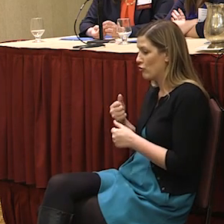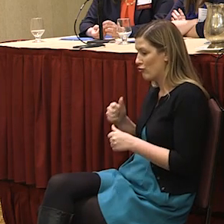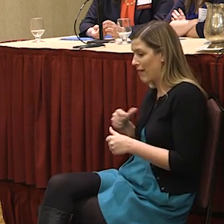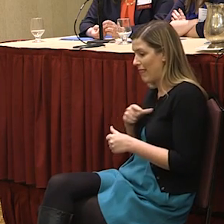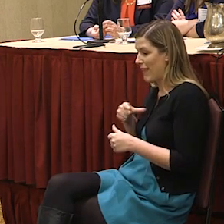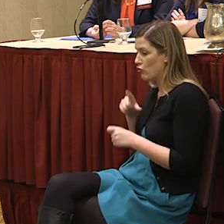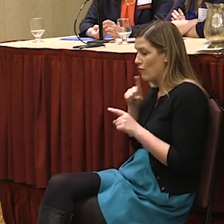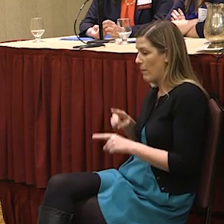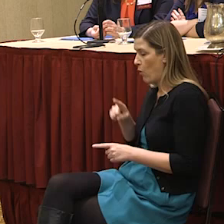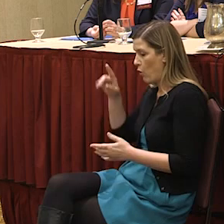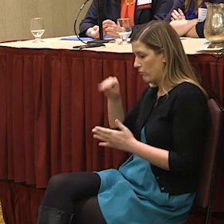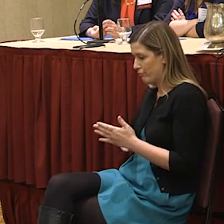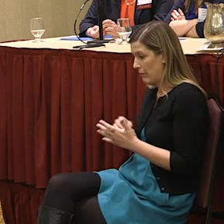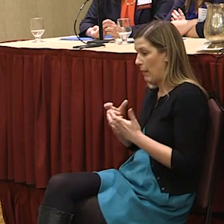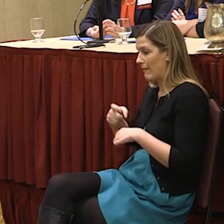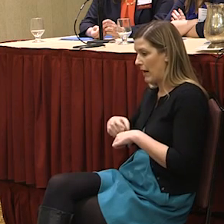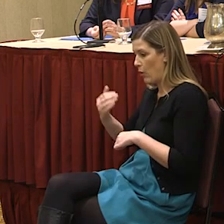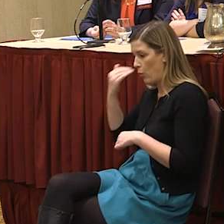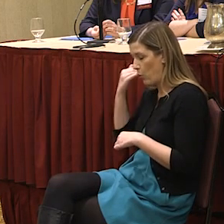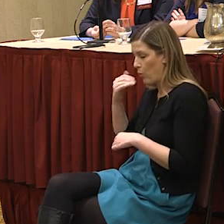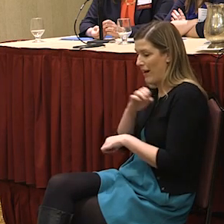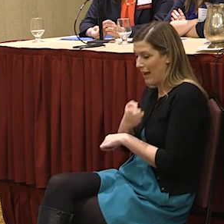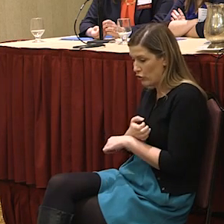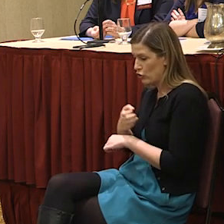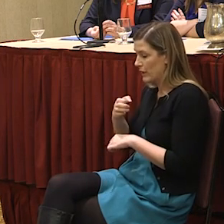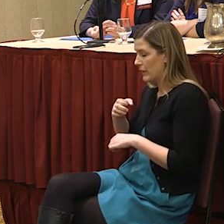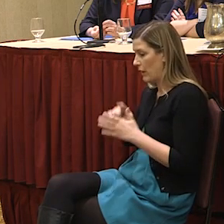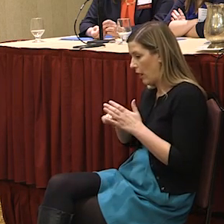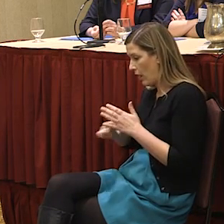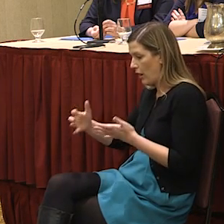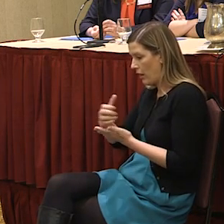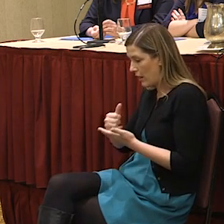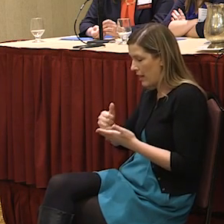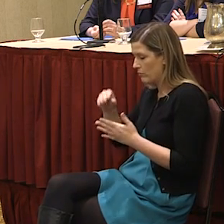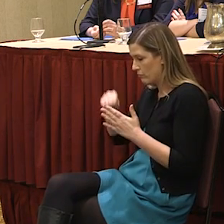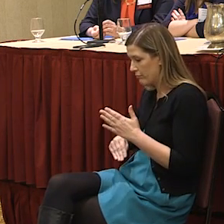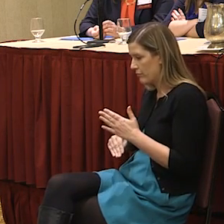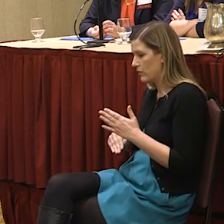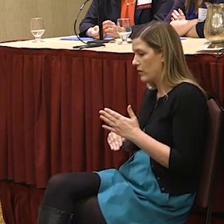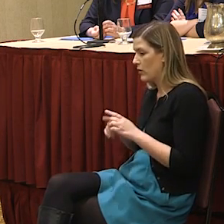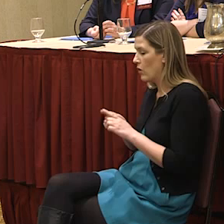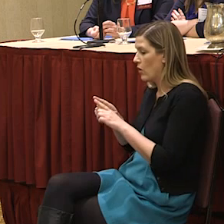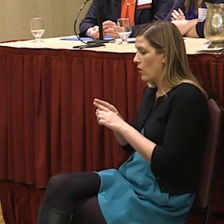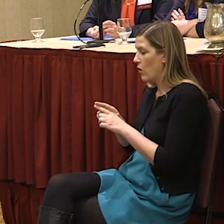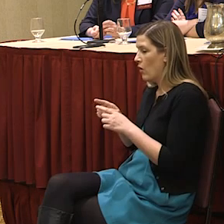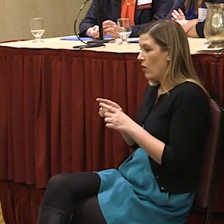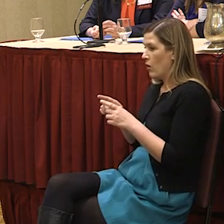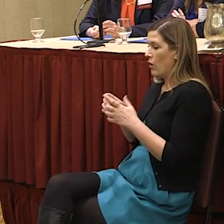legislative report out. That took a lot of time, a lot of energy, and a lot of mobilization, with also a lot